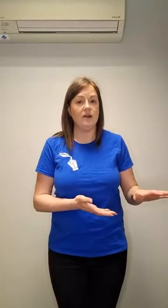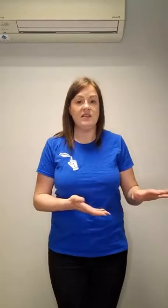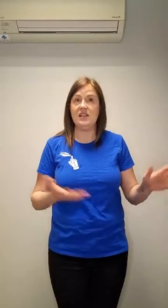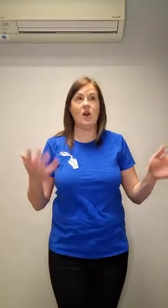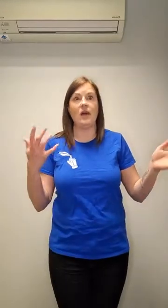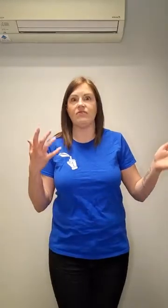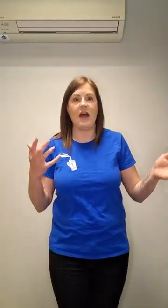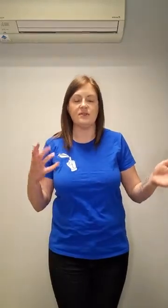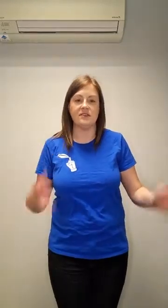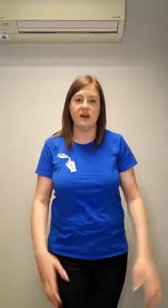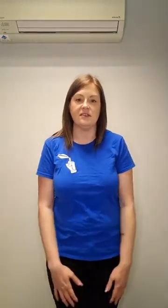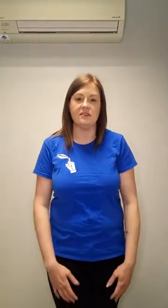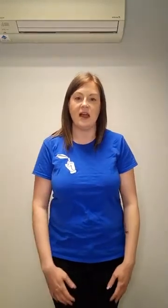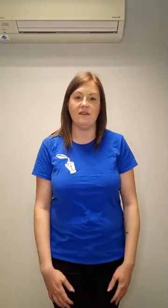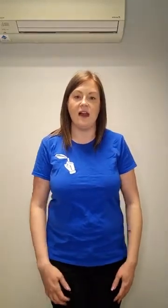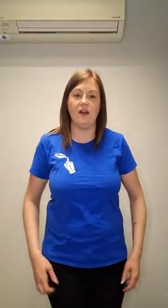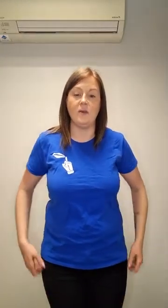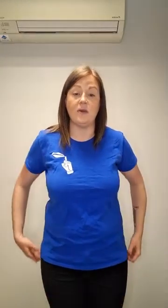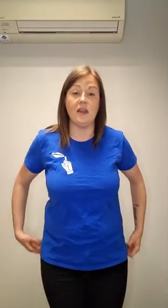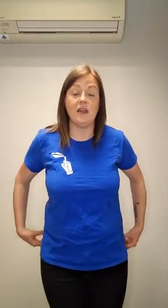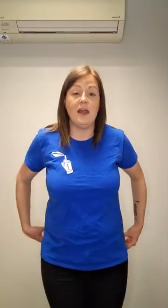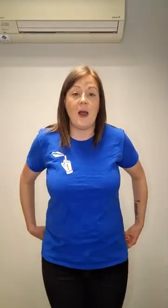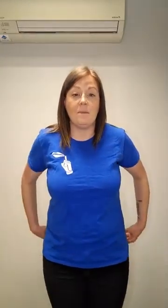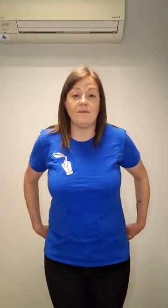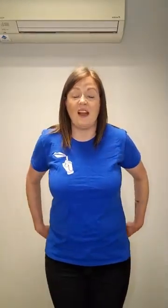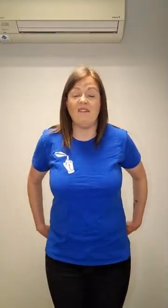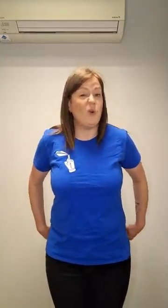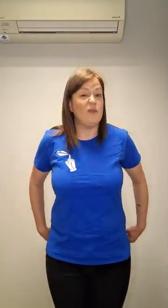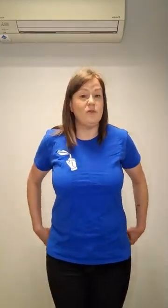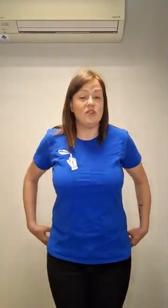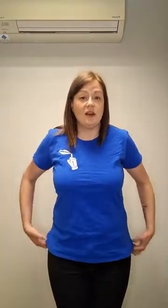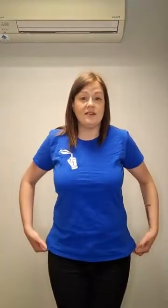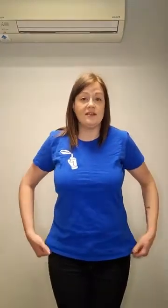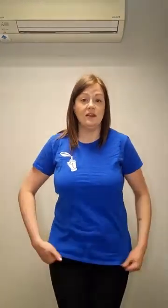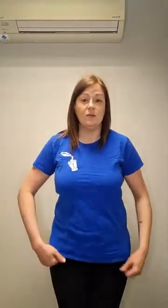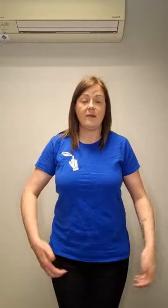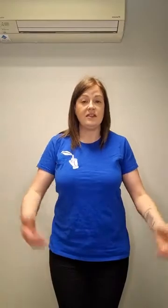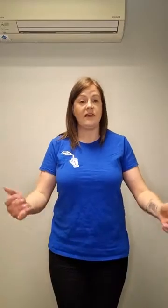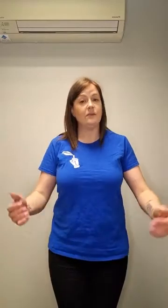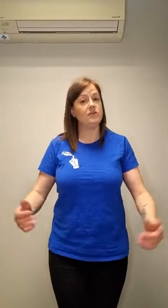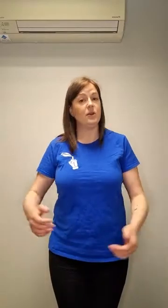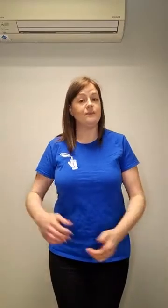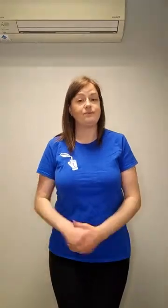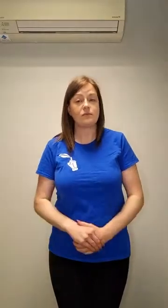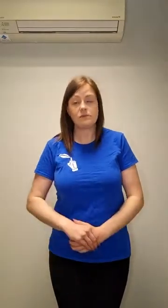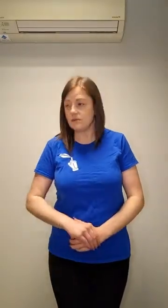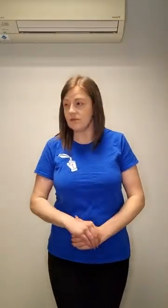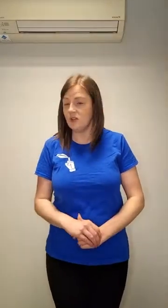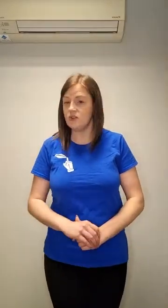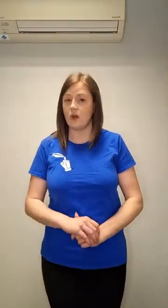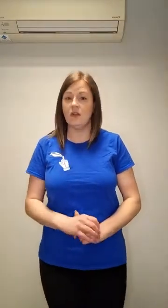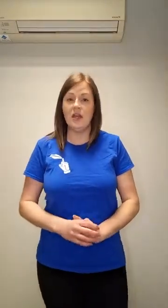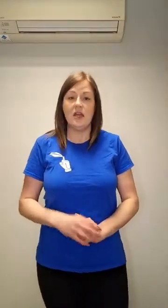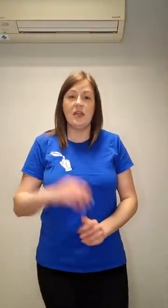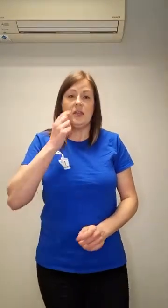nearly 9,000 signs that we have in our library, and for all future signs that we may develop too. So, to